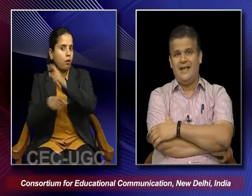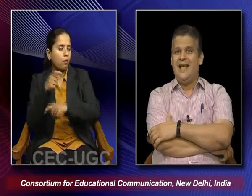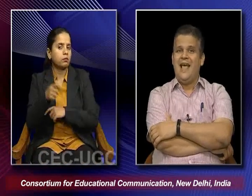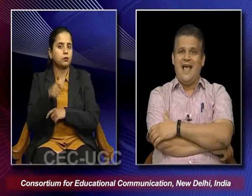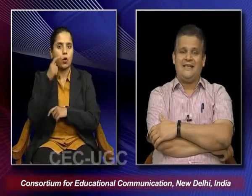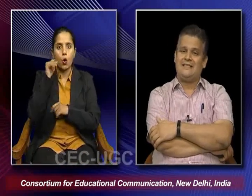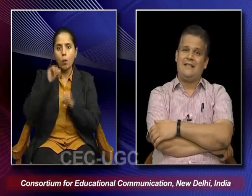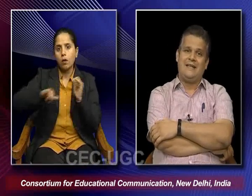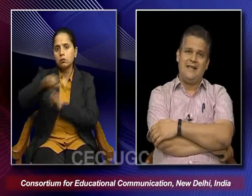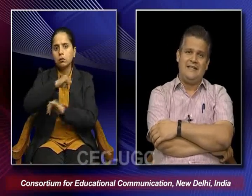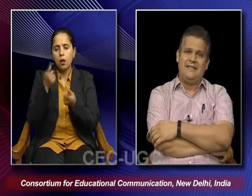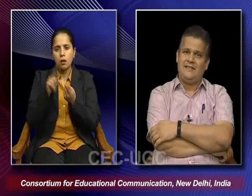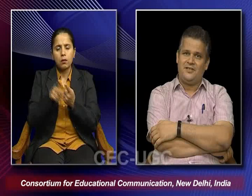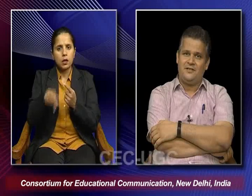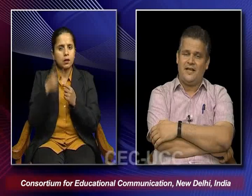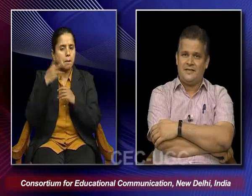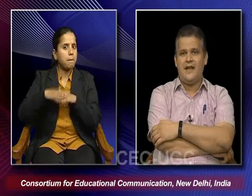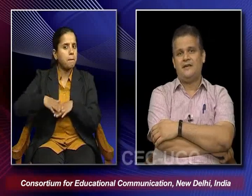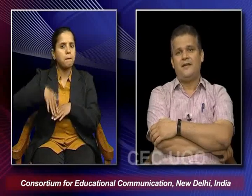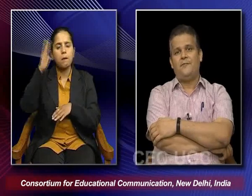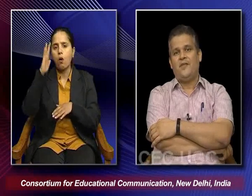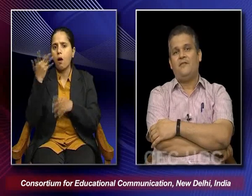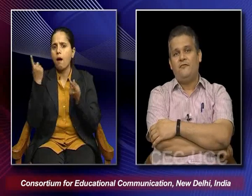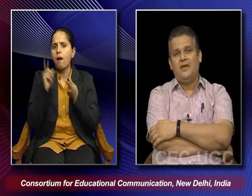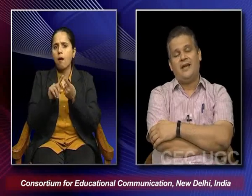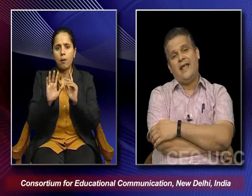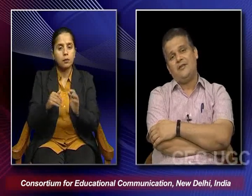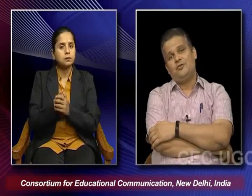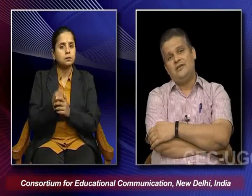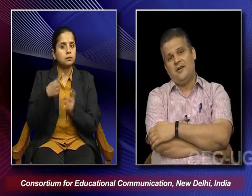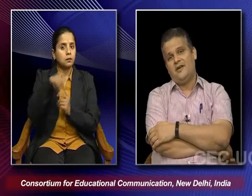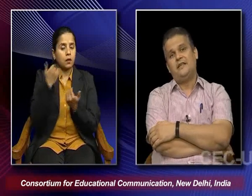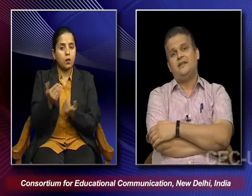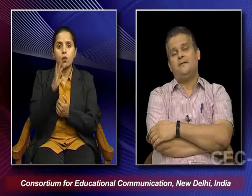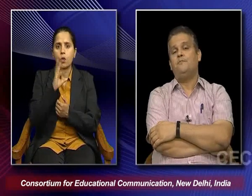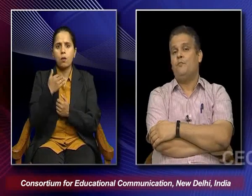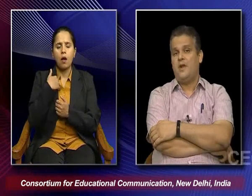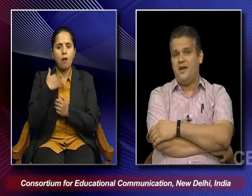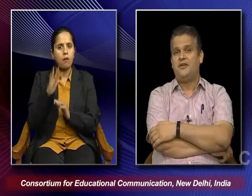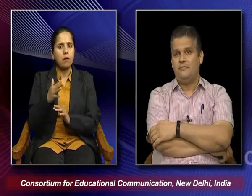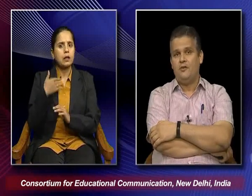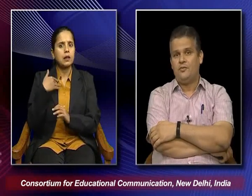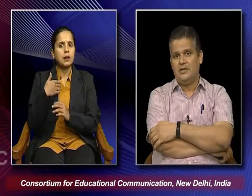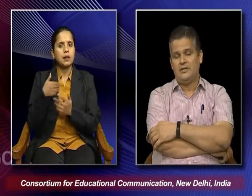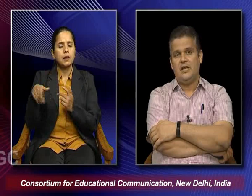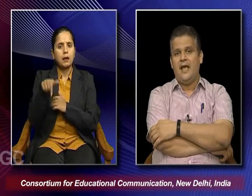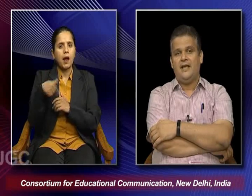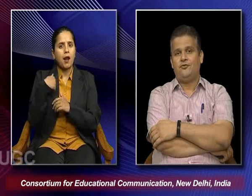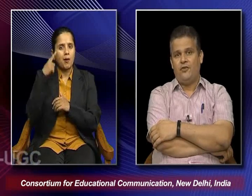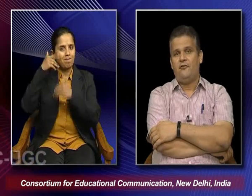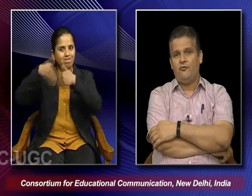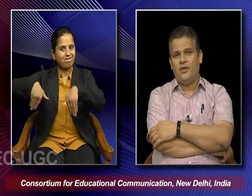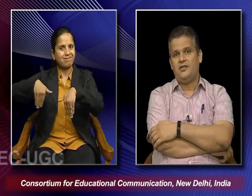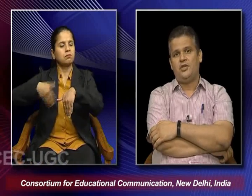settlement, has taken in such an extent that we are actually threatening the planetary boundaries. And